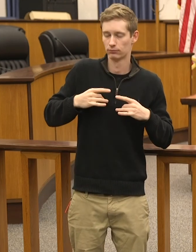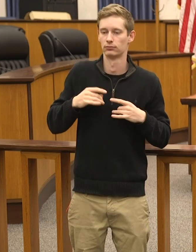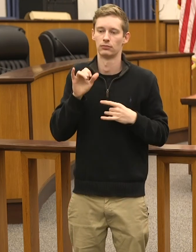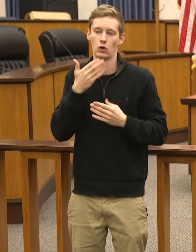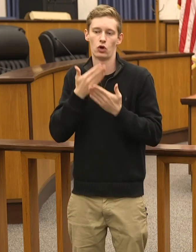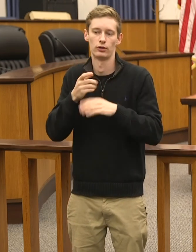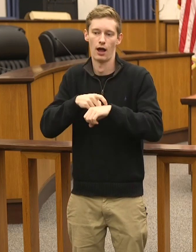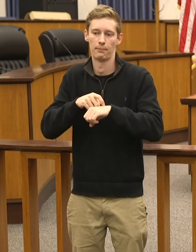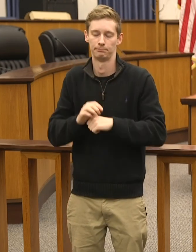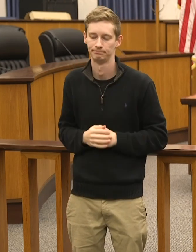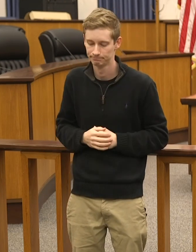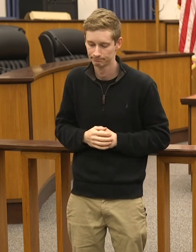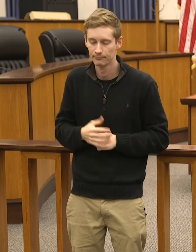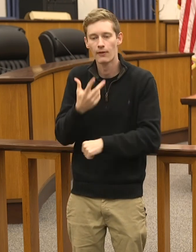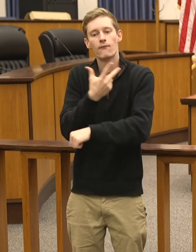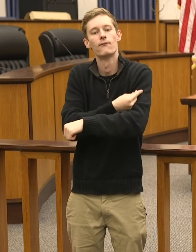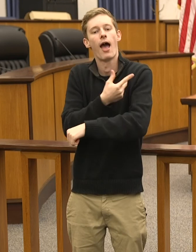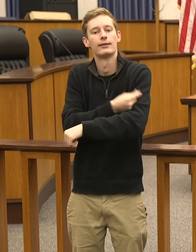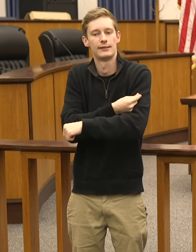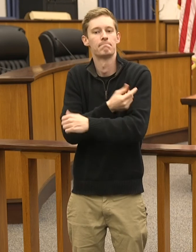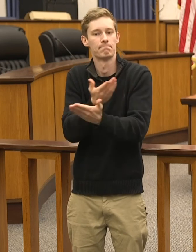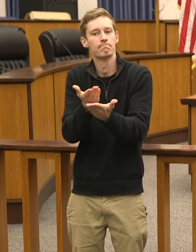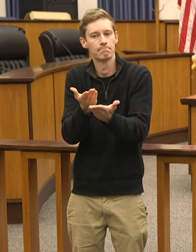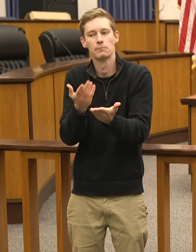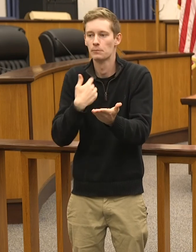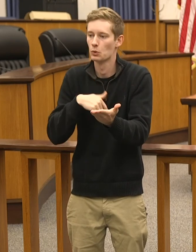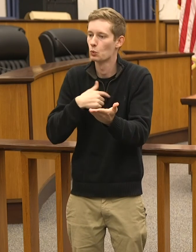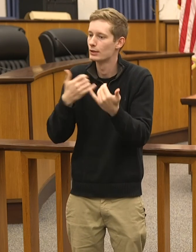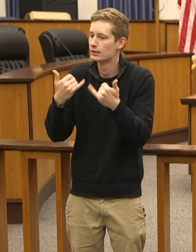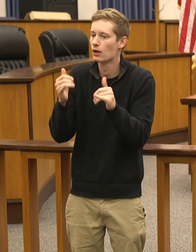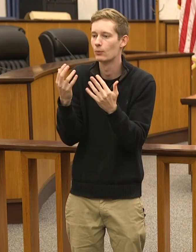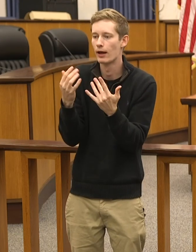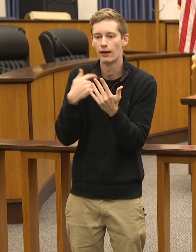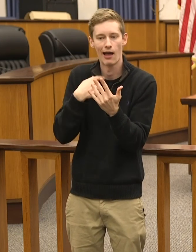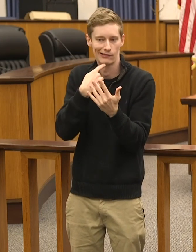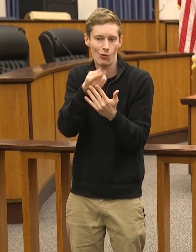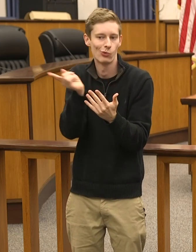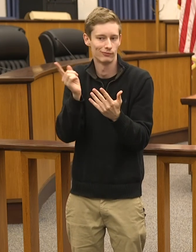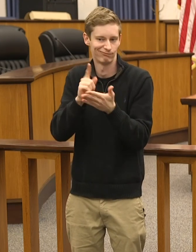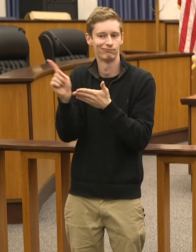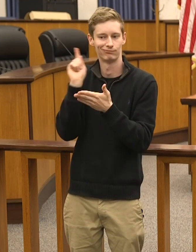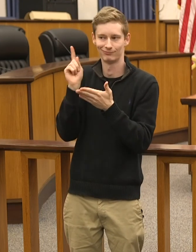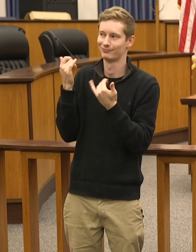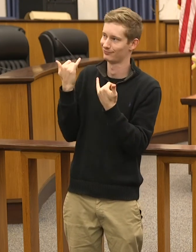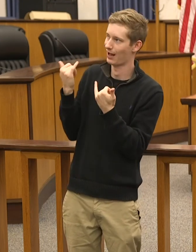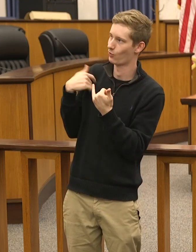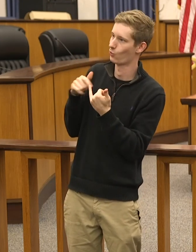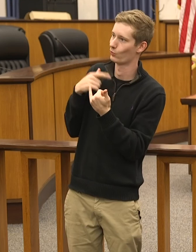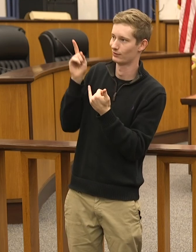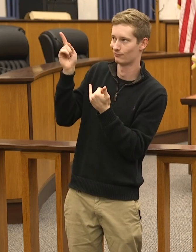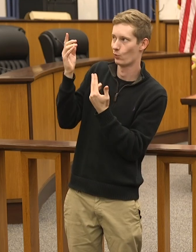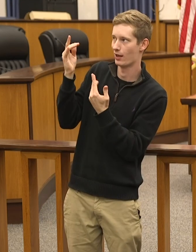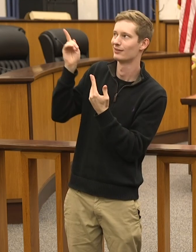Vaccine updates. I shared last week that you know, we're still awaiting these clinical trials to be completed. It looks like they continue to push those dates